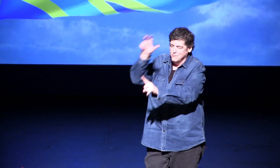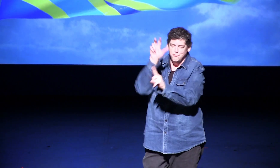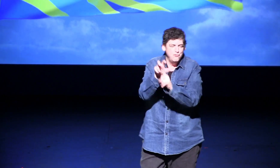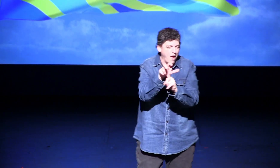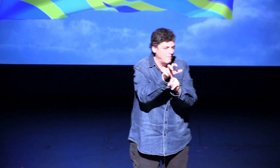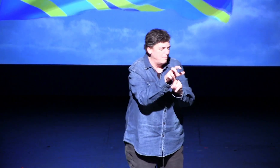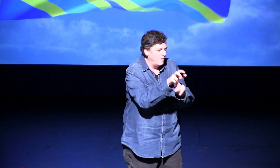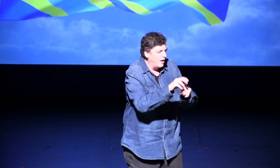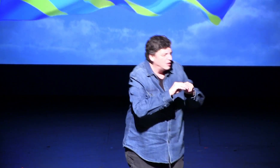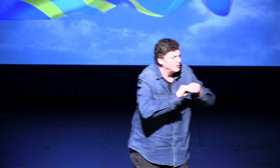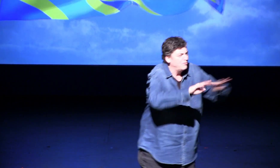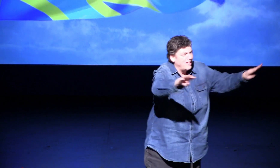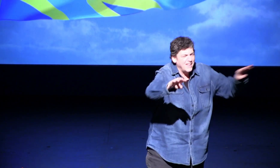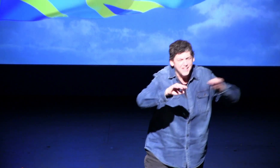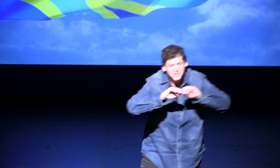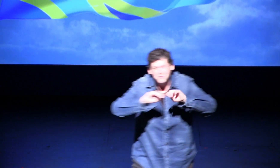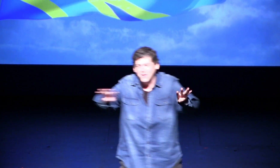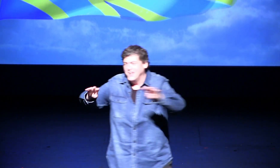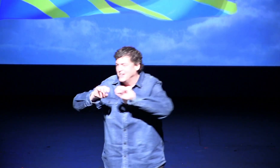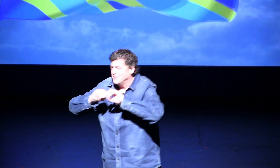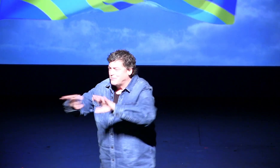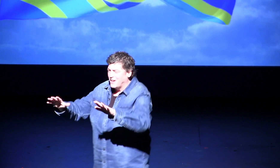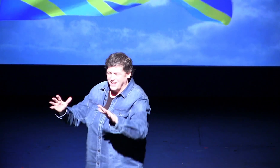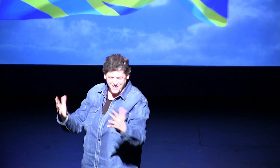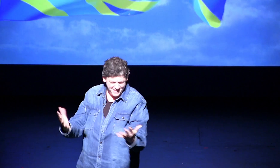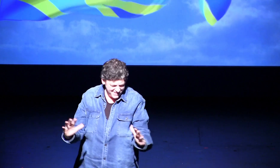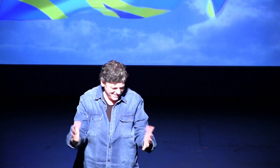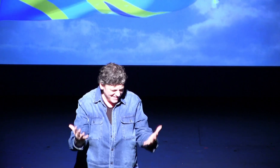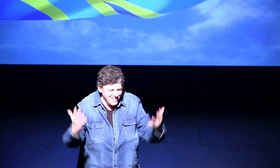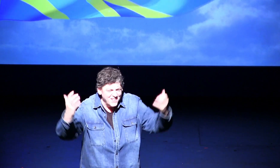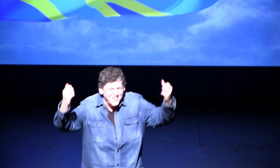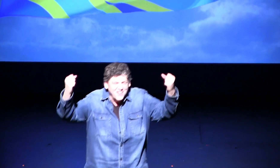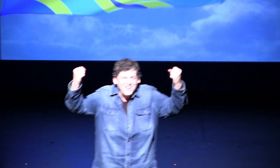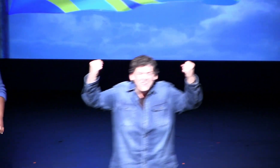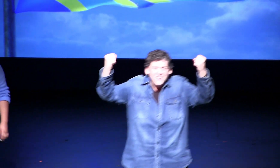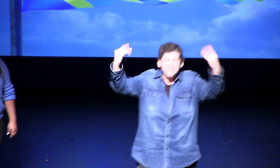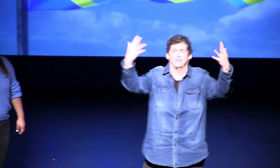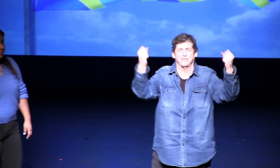regard our peerless flag and spread the language of hands.